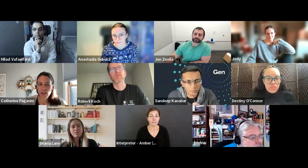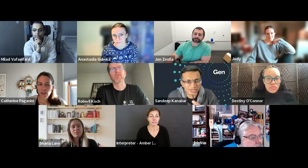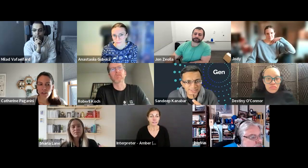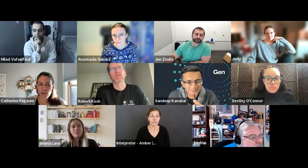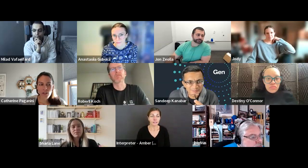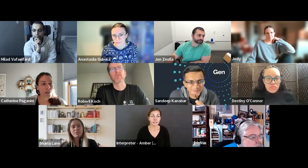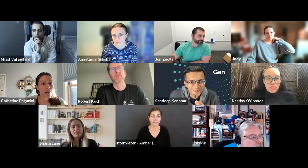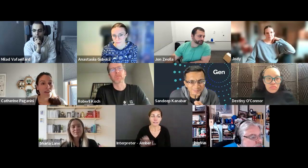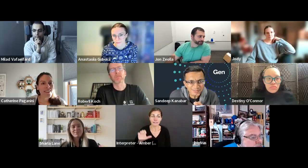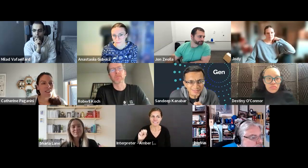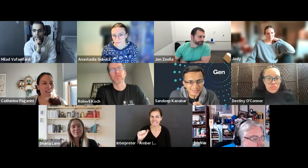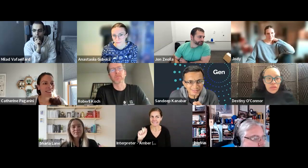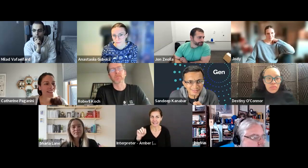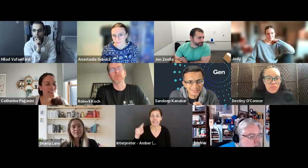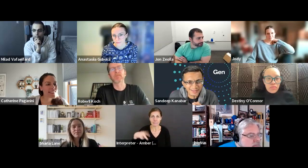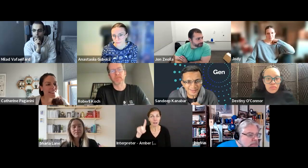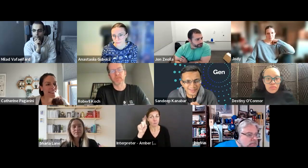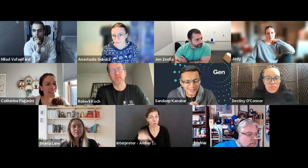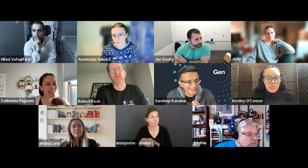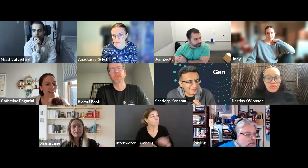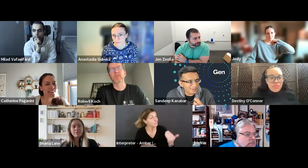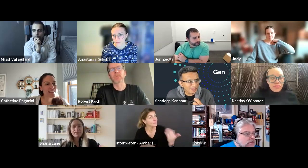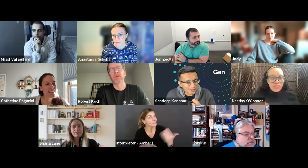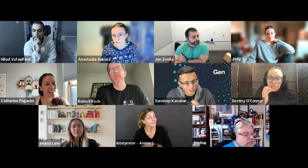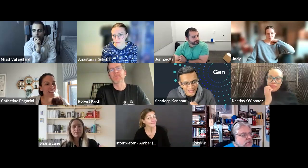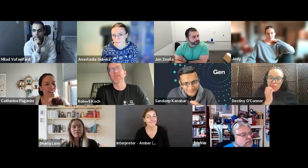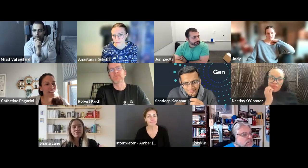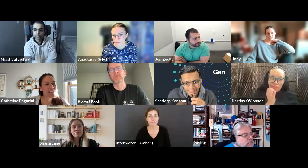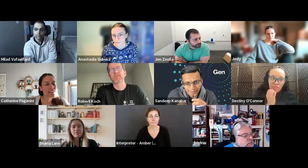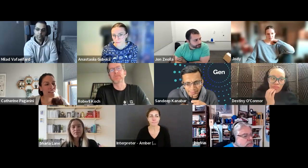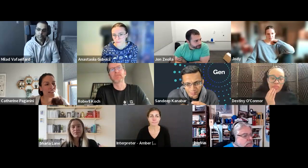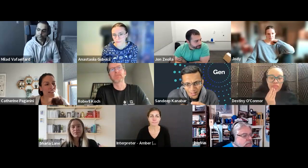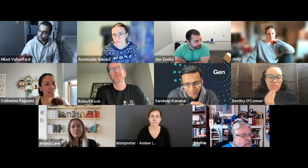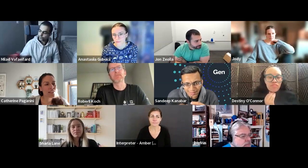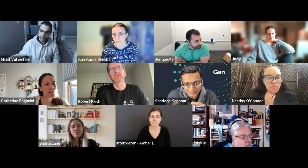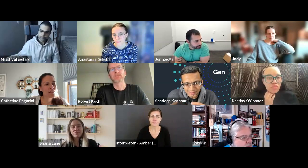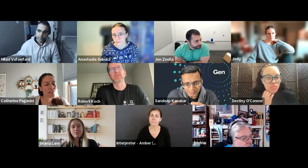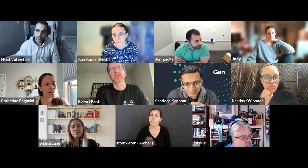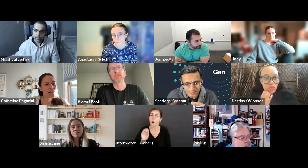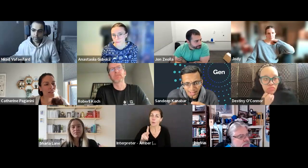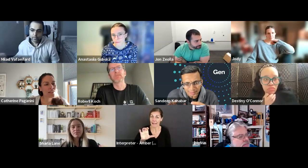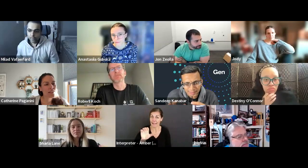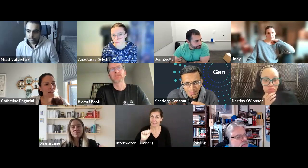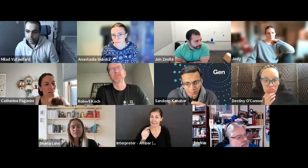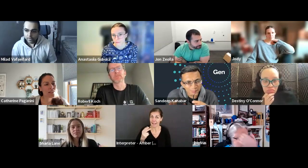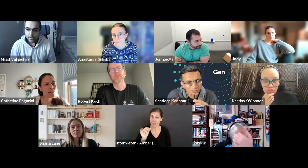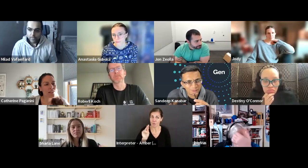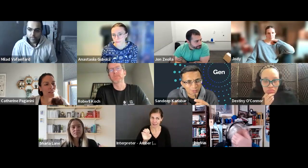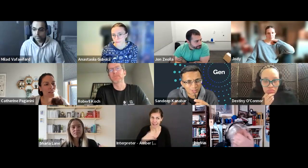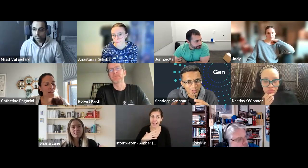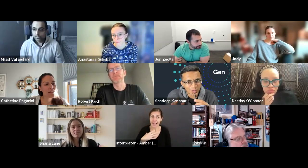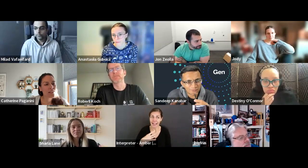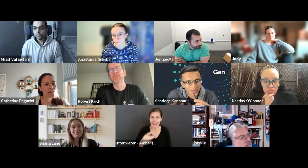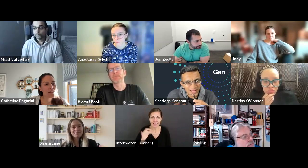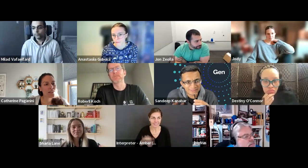I have a question. Sure. Yeah. So Catherine, so I like this idea sounds